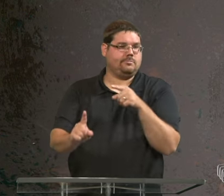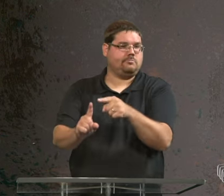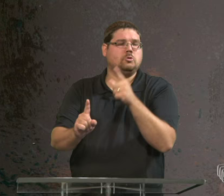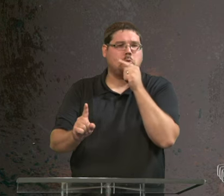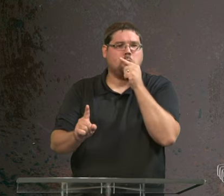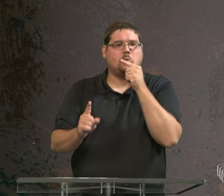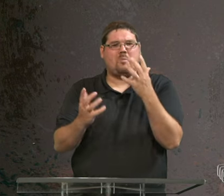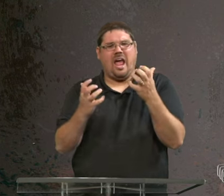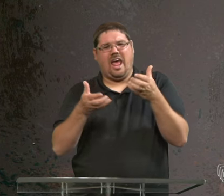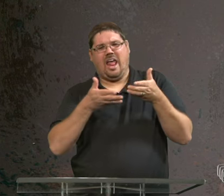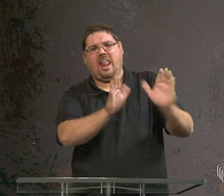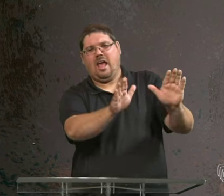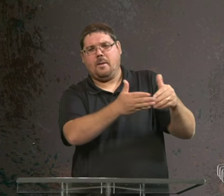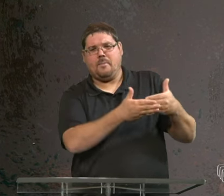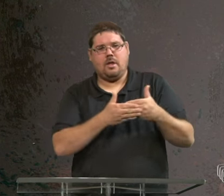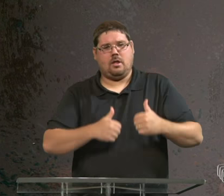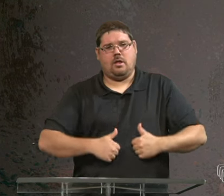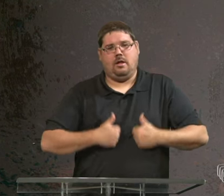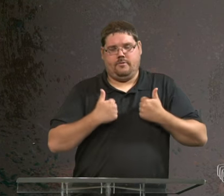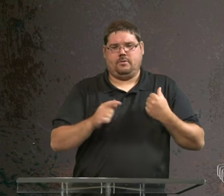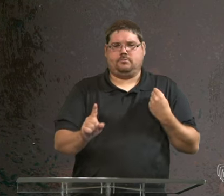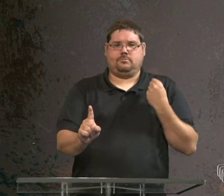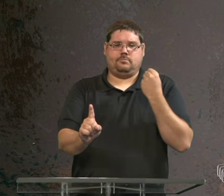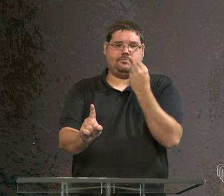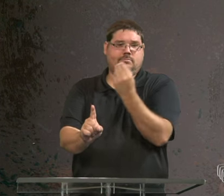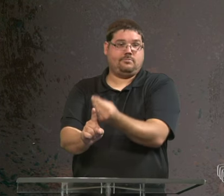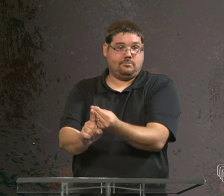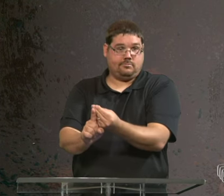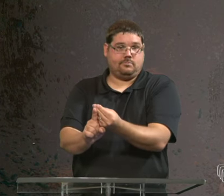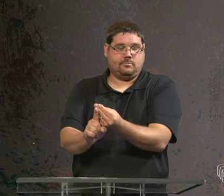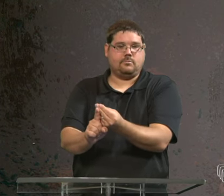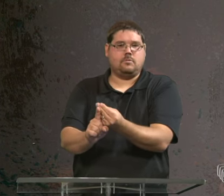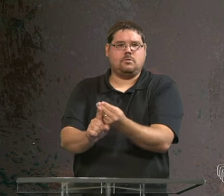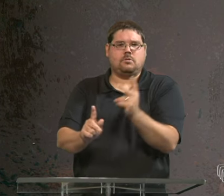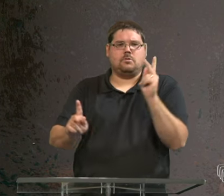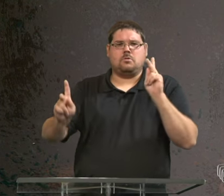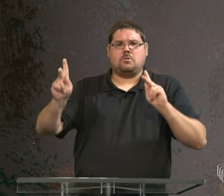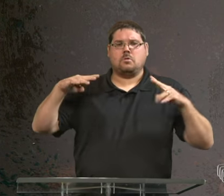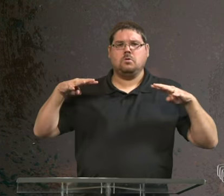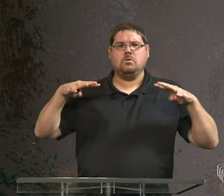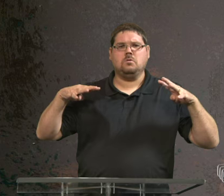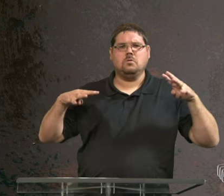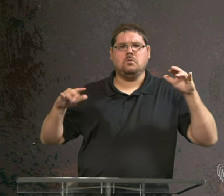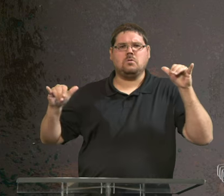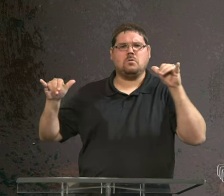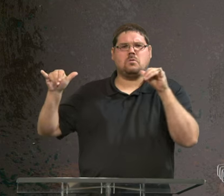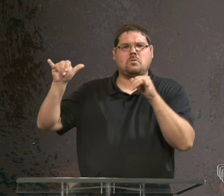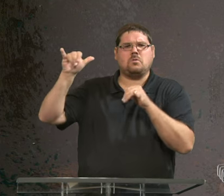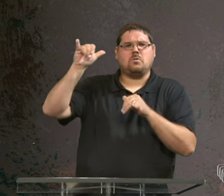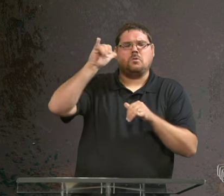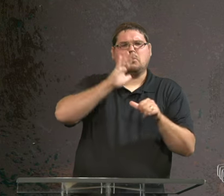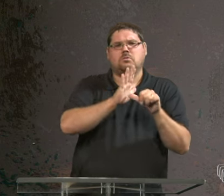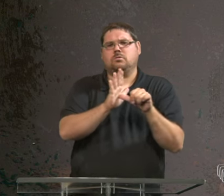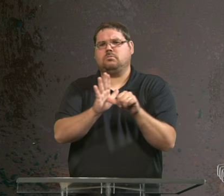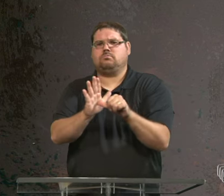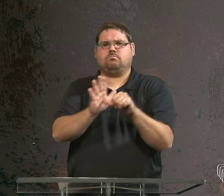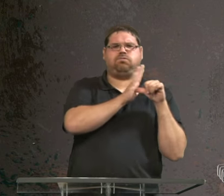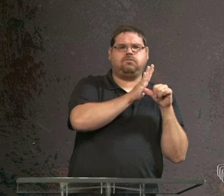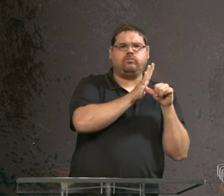the king knew she had the attitude of a real mother, and he gave her her live baby back. Well,